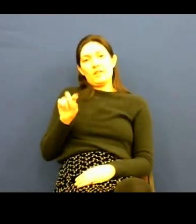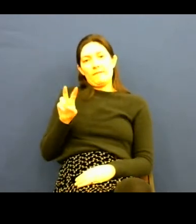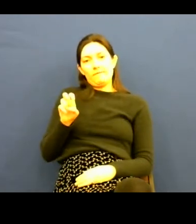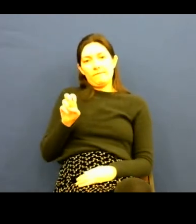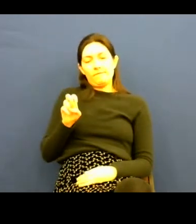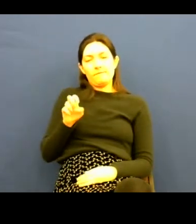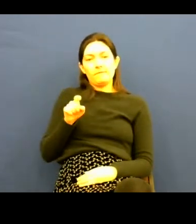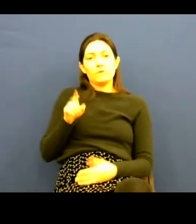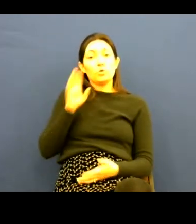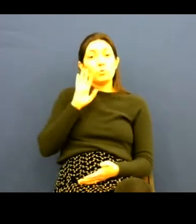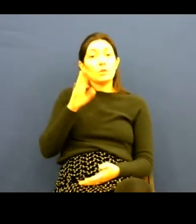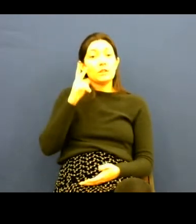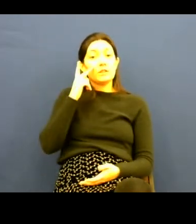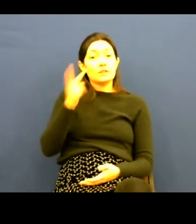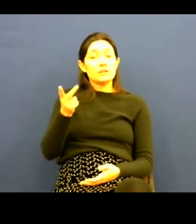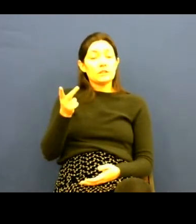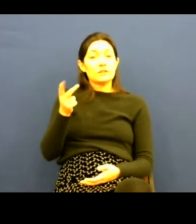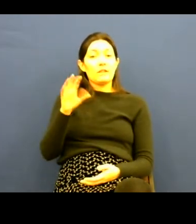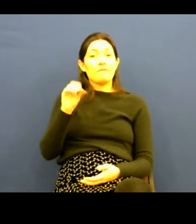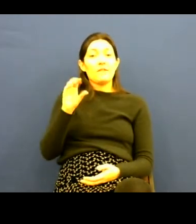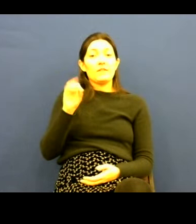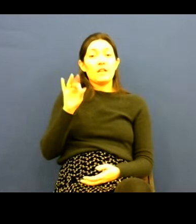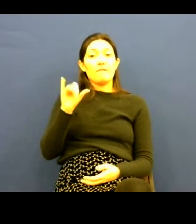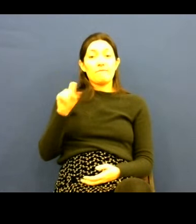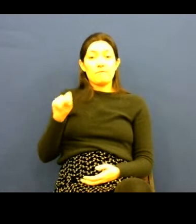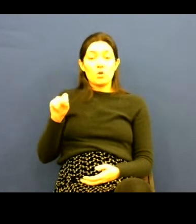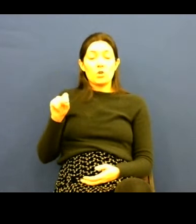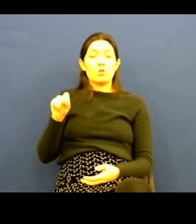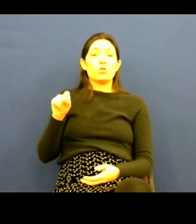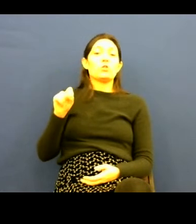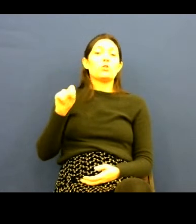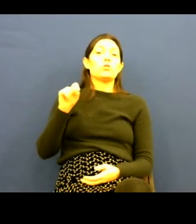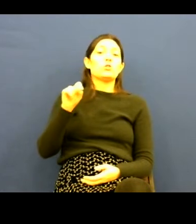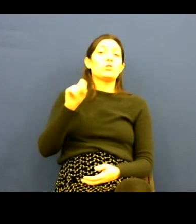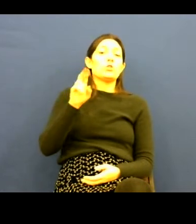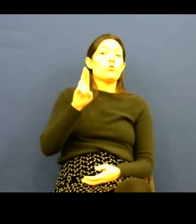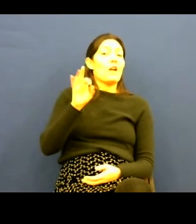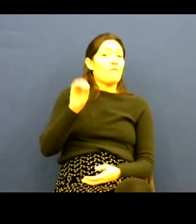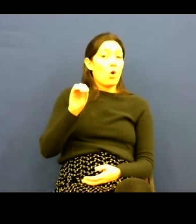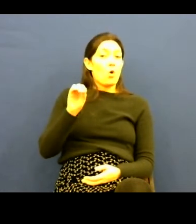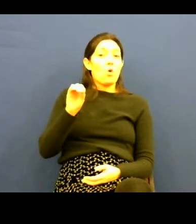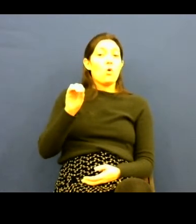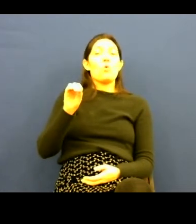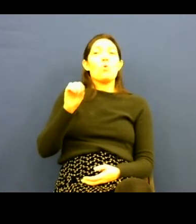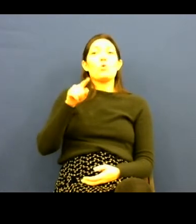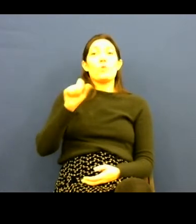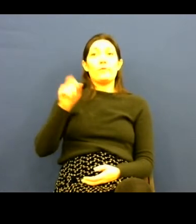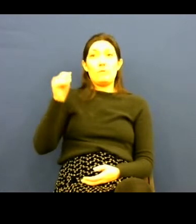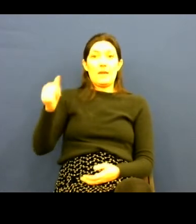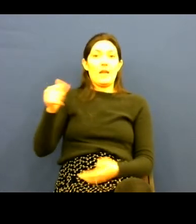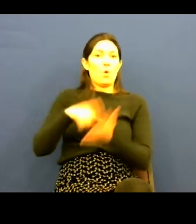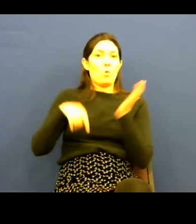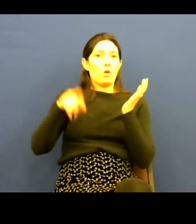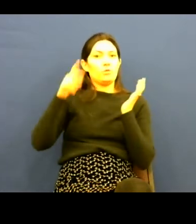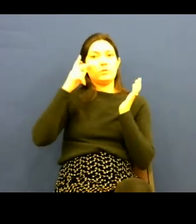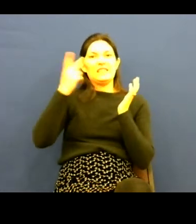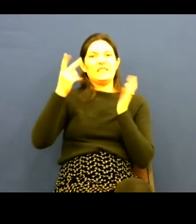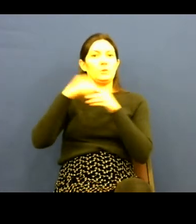a 50-foot flying saucer with a door down, and you have to pay to see what's inside a flying saucer.